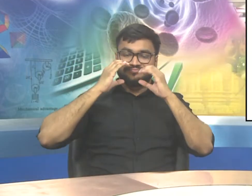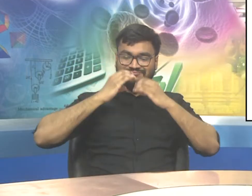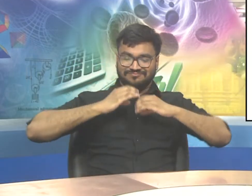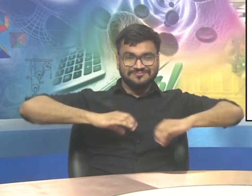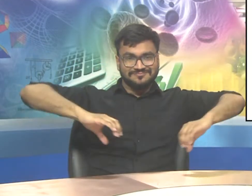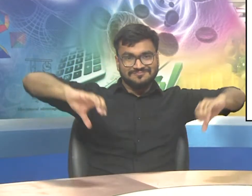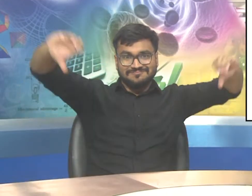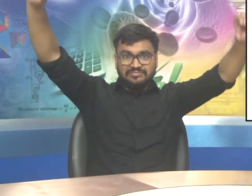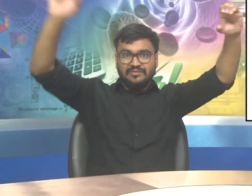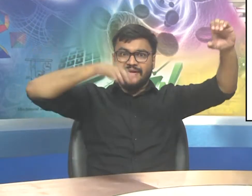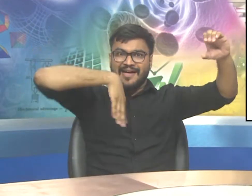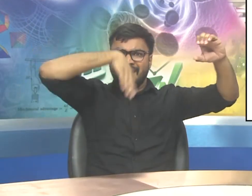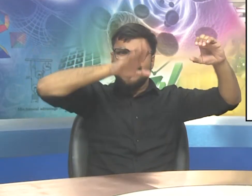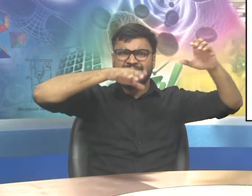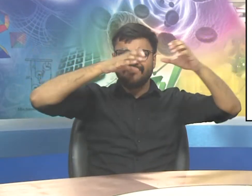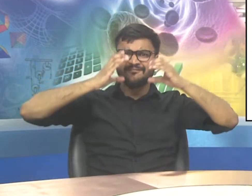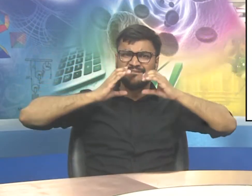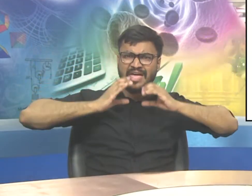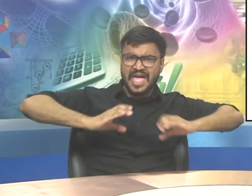Those calls cooperative hunting.